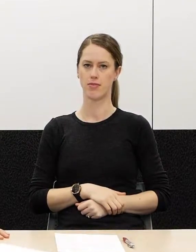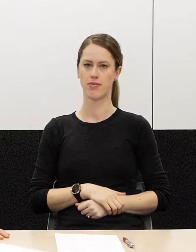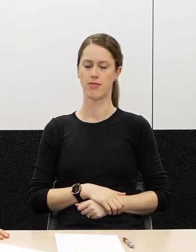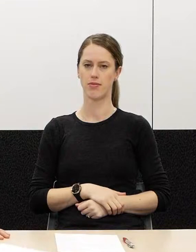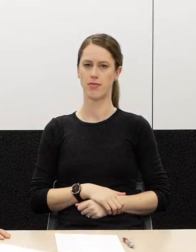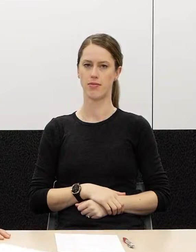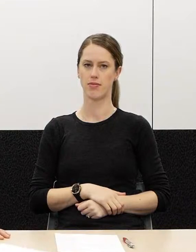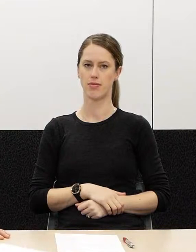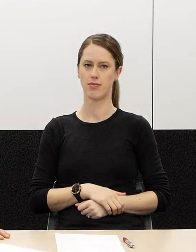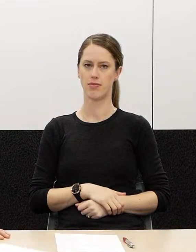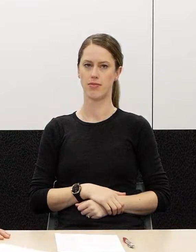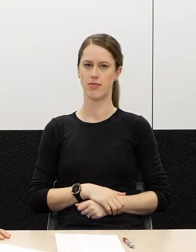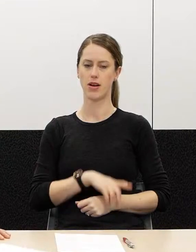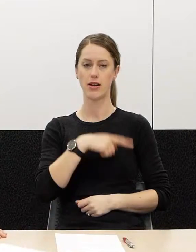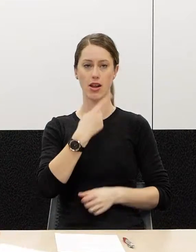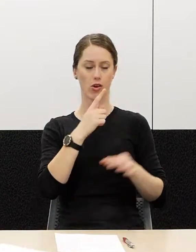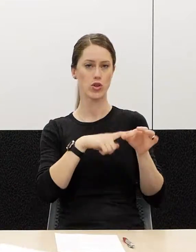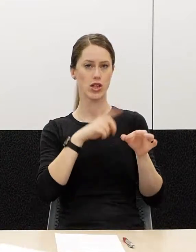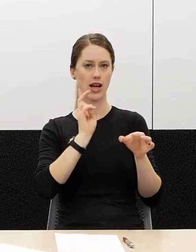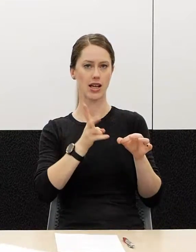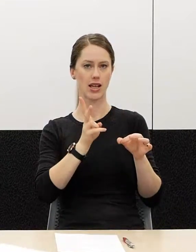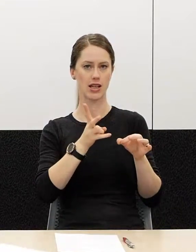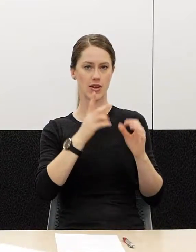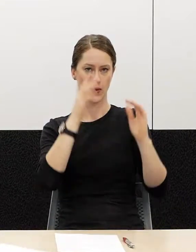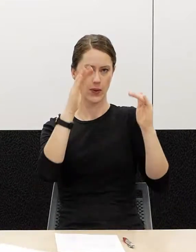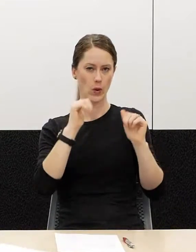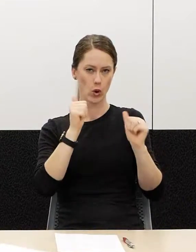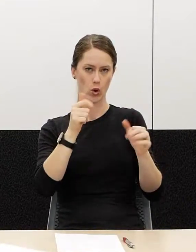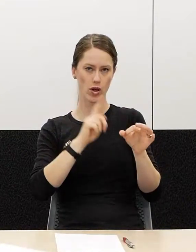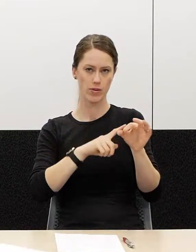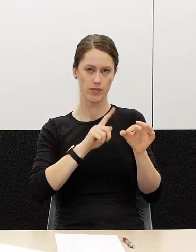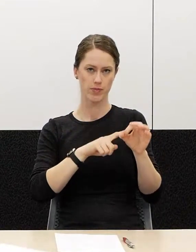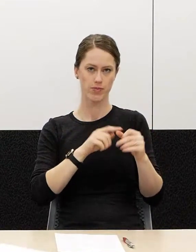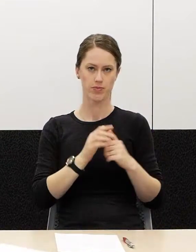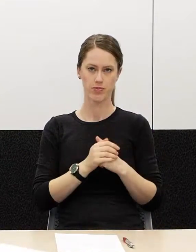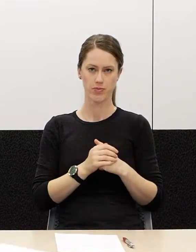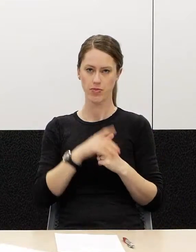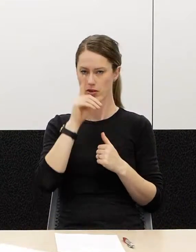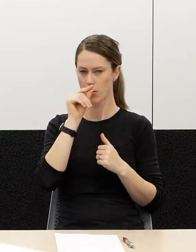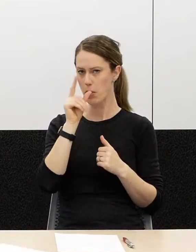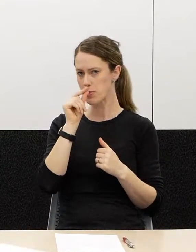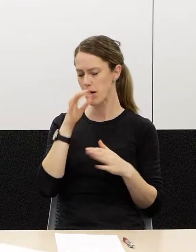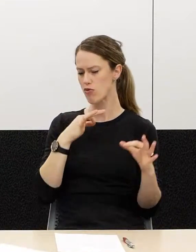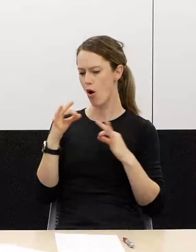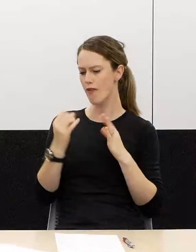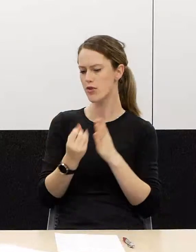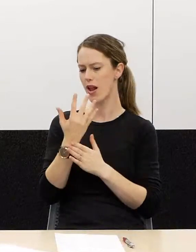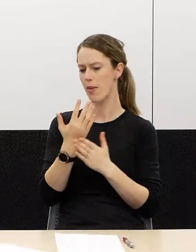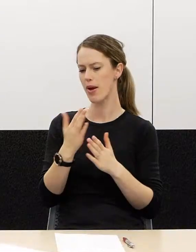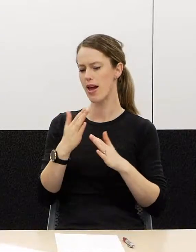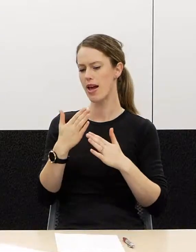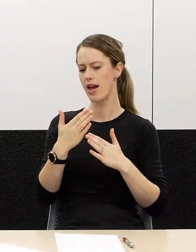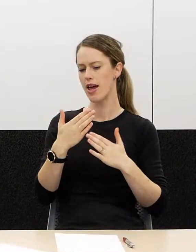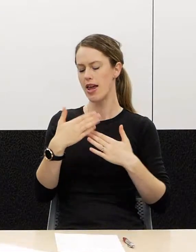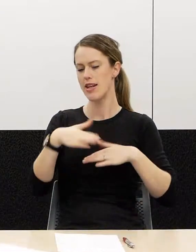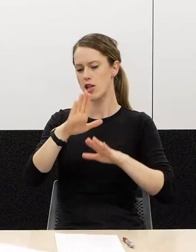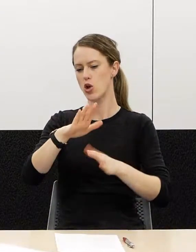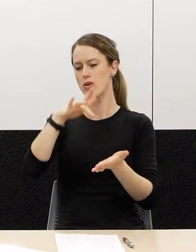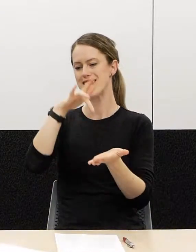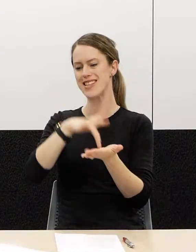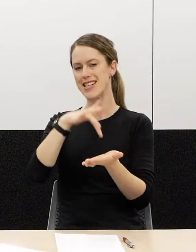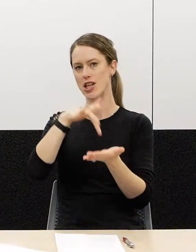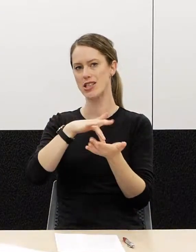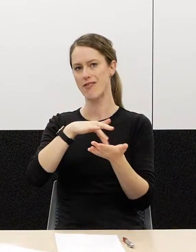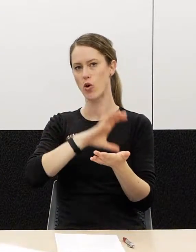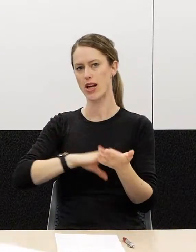Excellent. We've got another question. This is a good one too. Is there a role for developing national centres of cancer care in addition